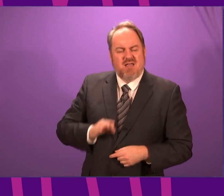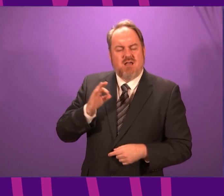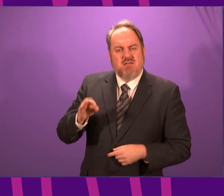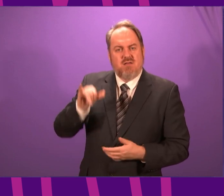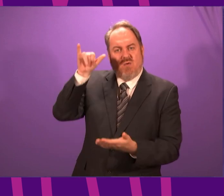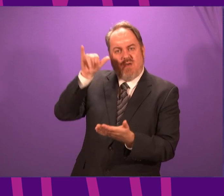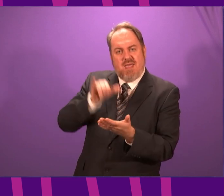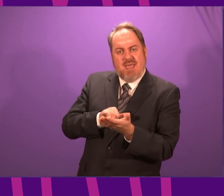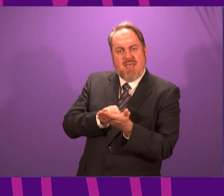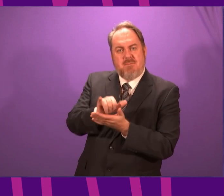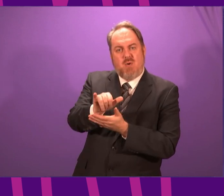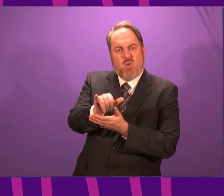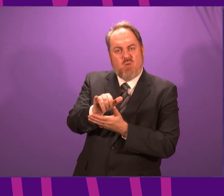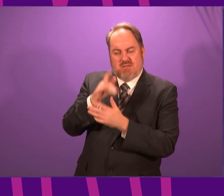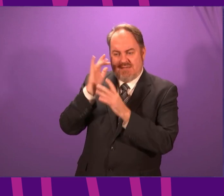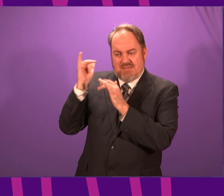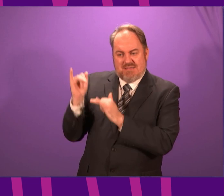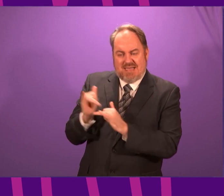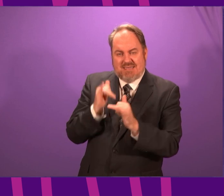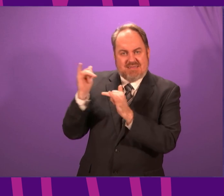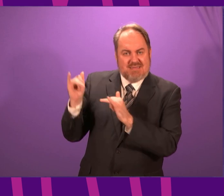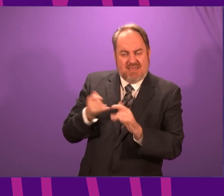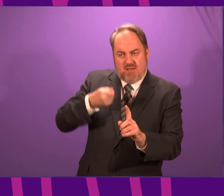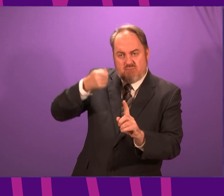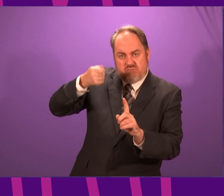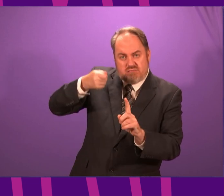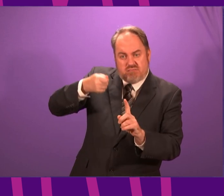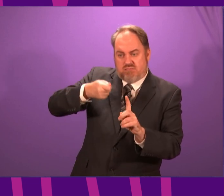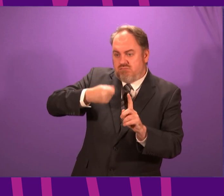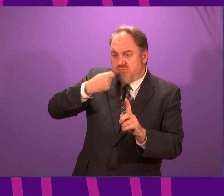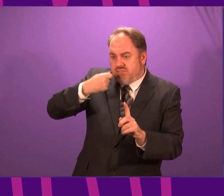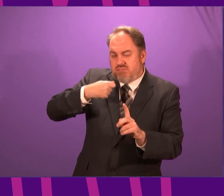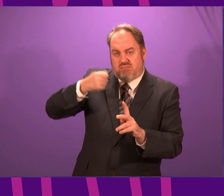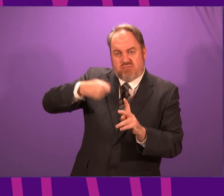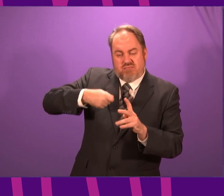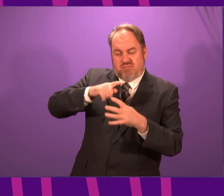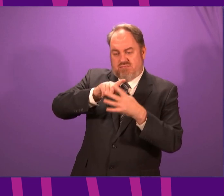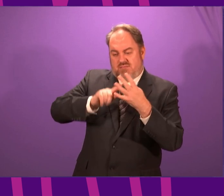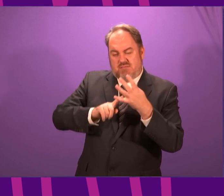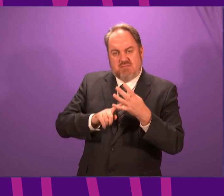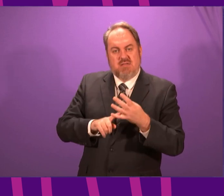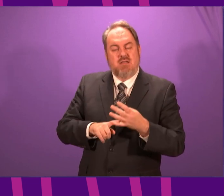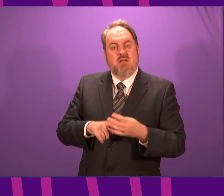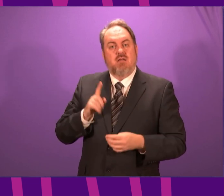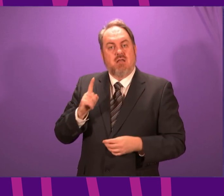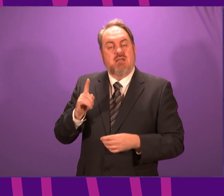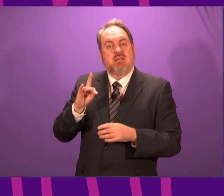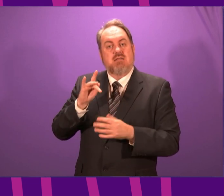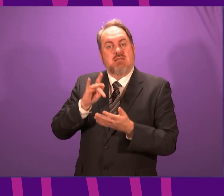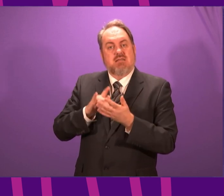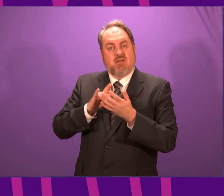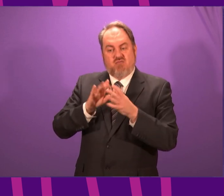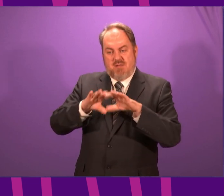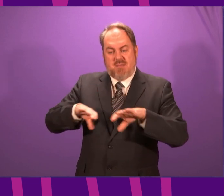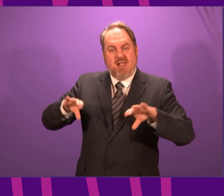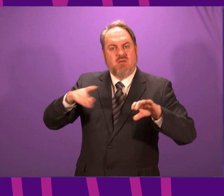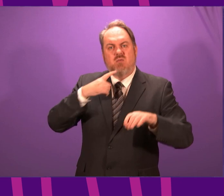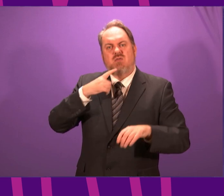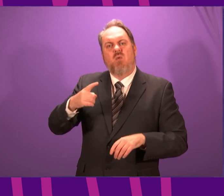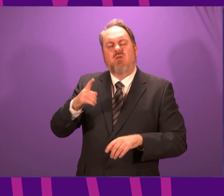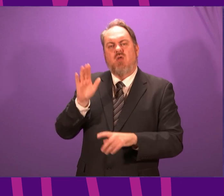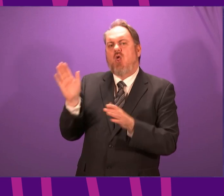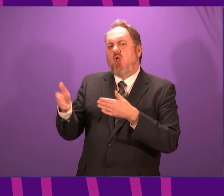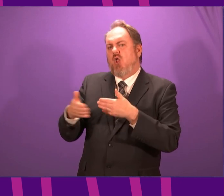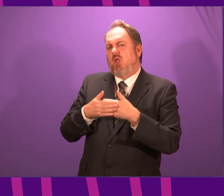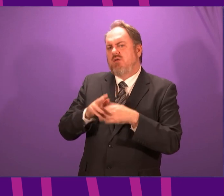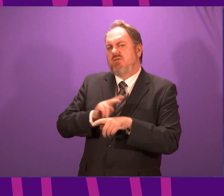demand a clarity that so far has been missing. And for example, firms across the Central Belt were told to cut or close for a 2 week circuit